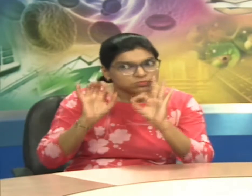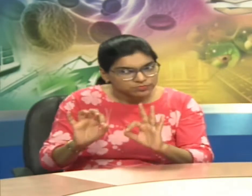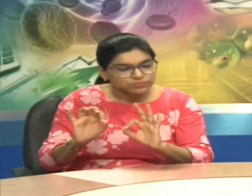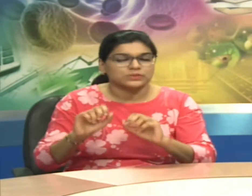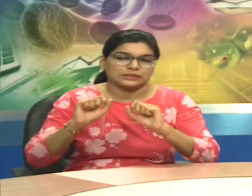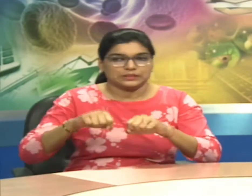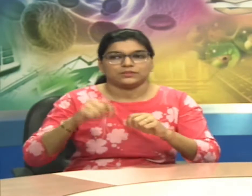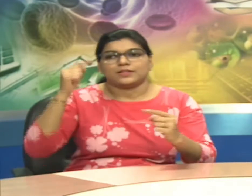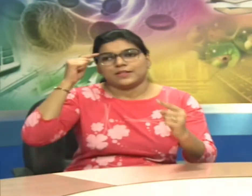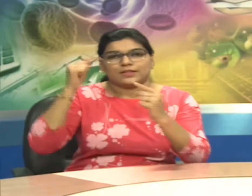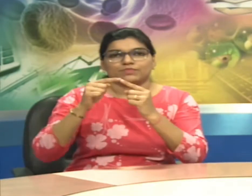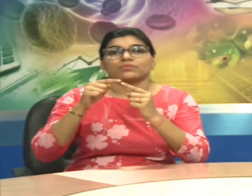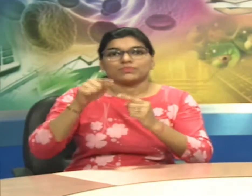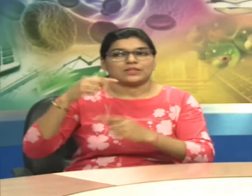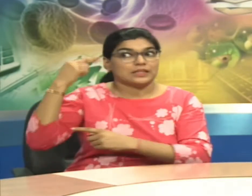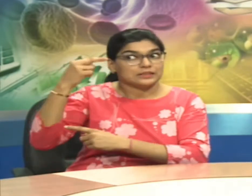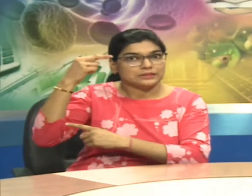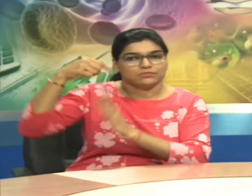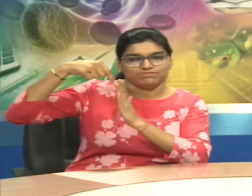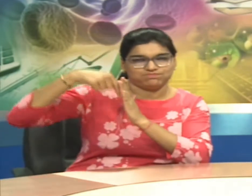Answering of question are termed as reasonable.